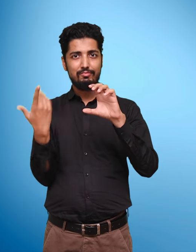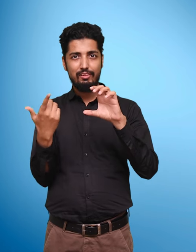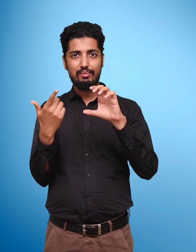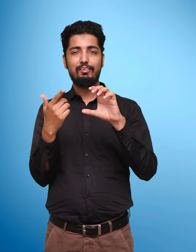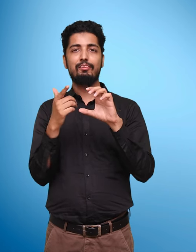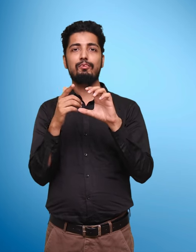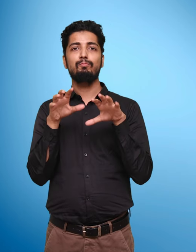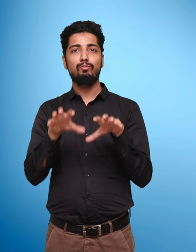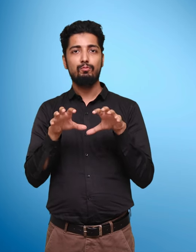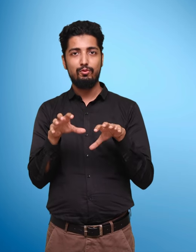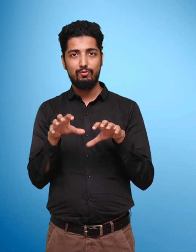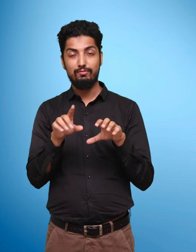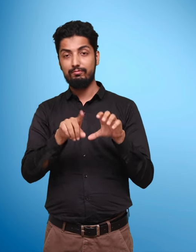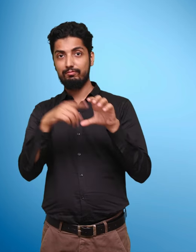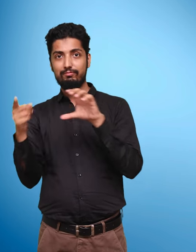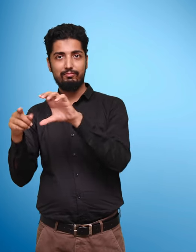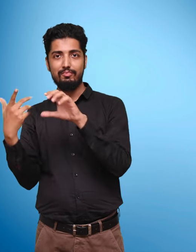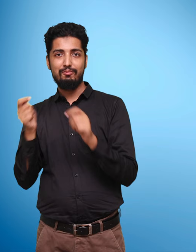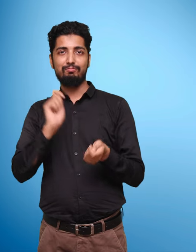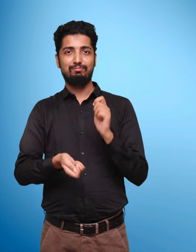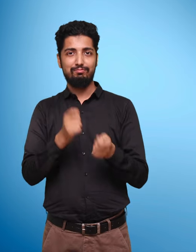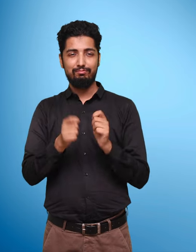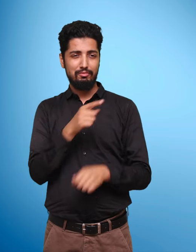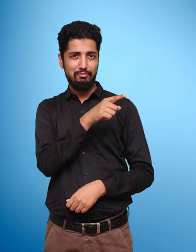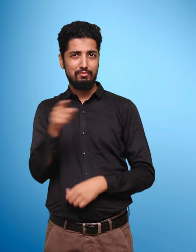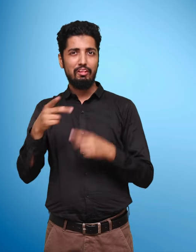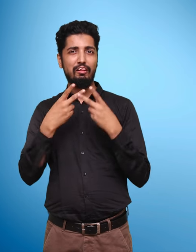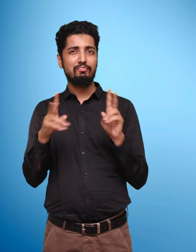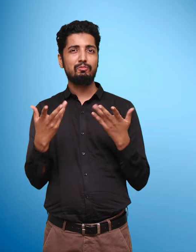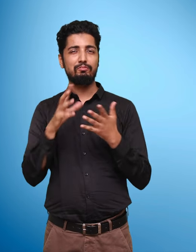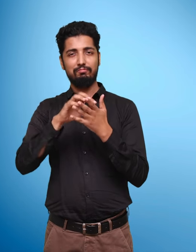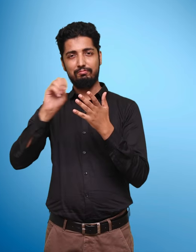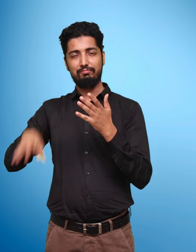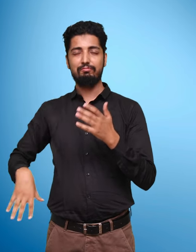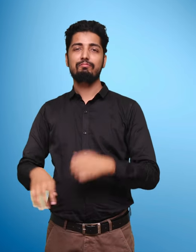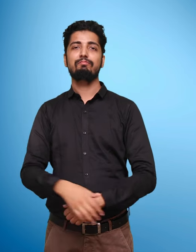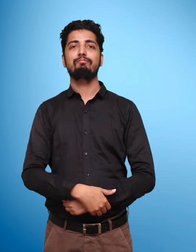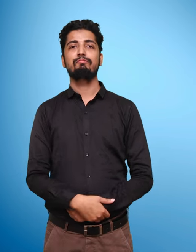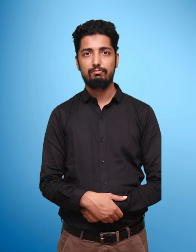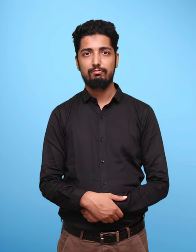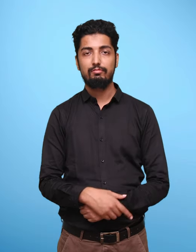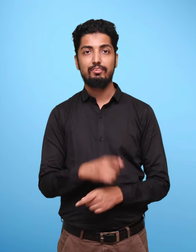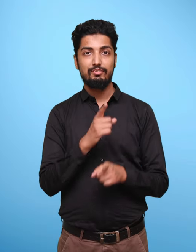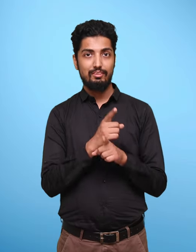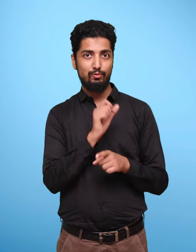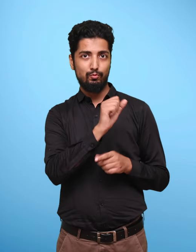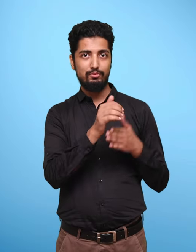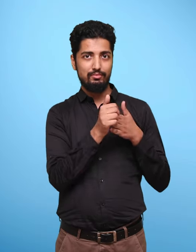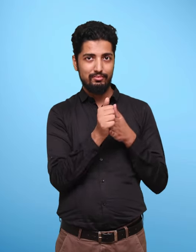Dog. Drum. Note to the